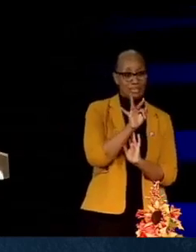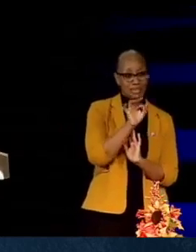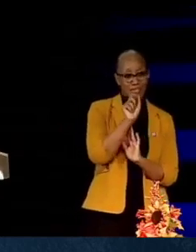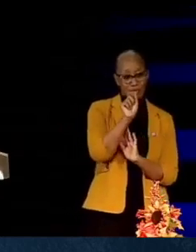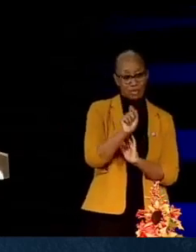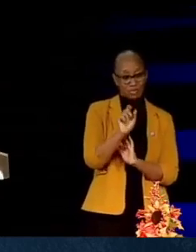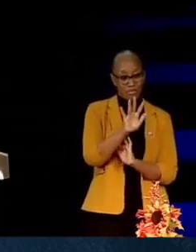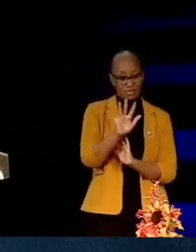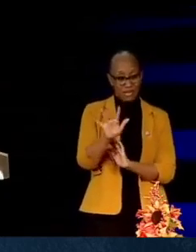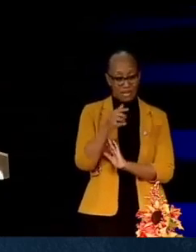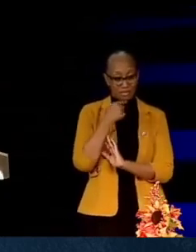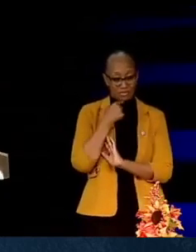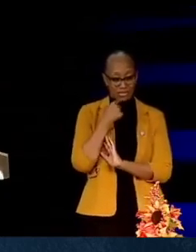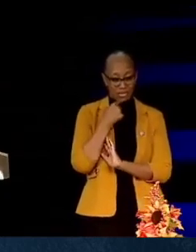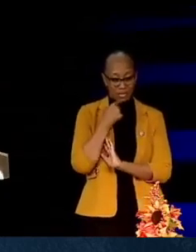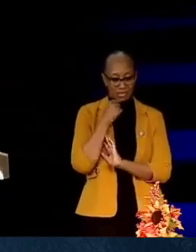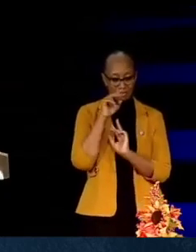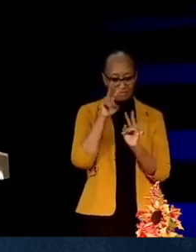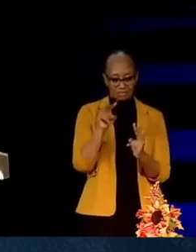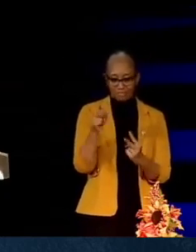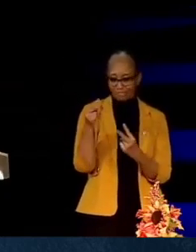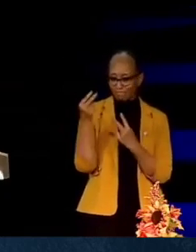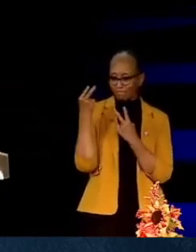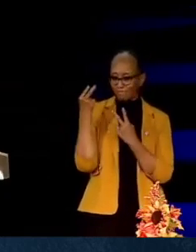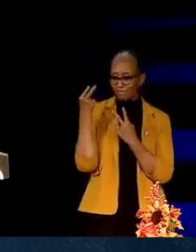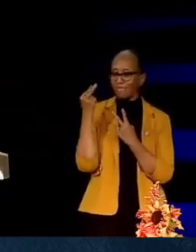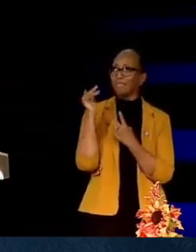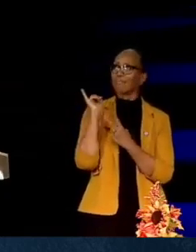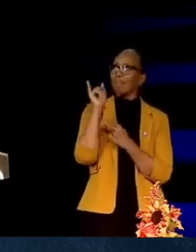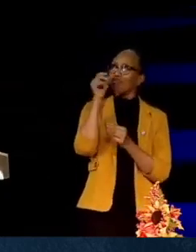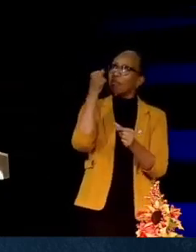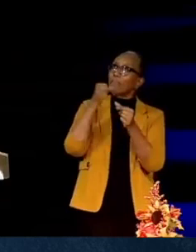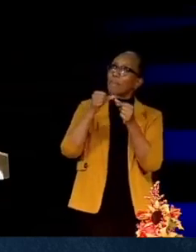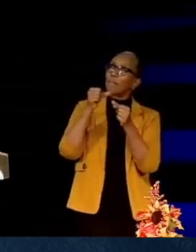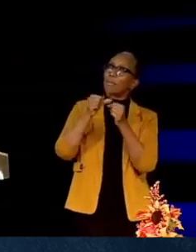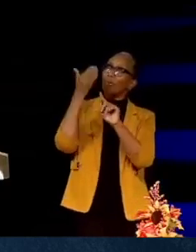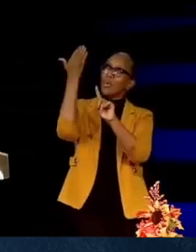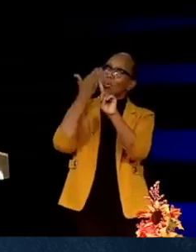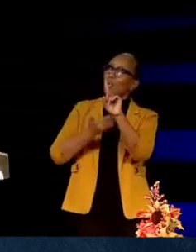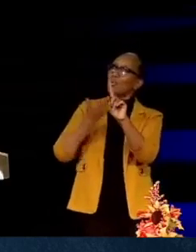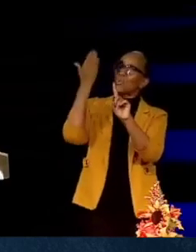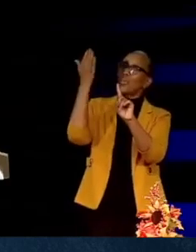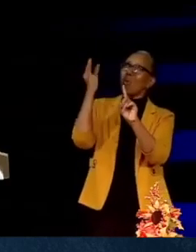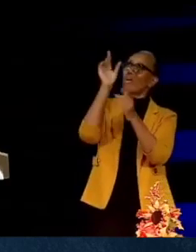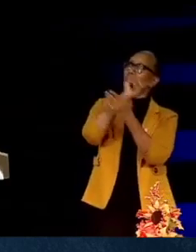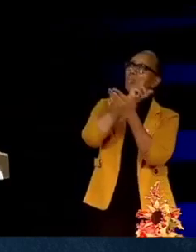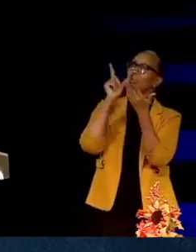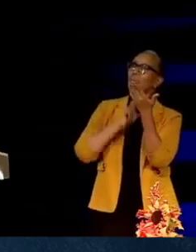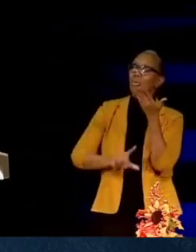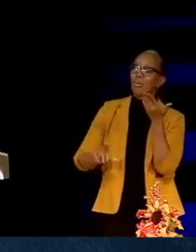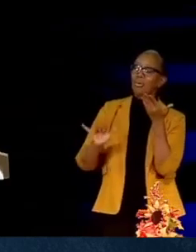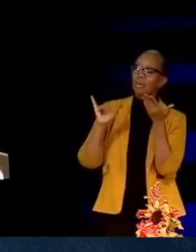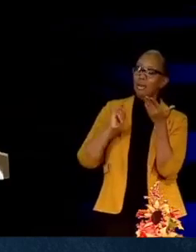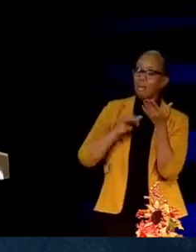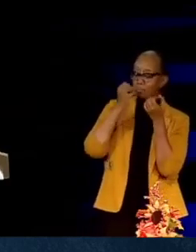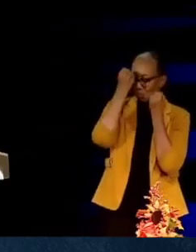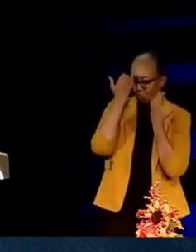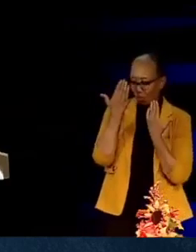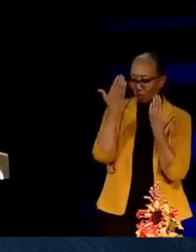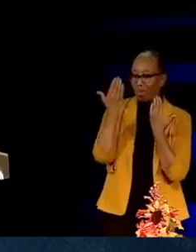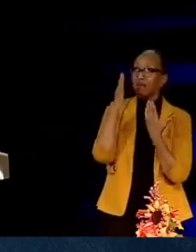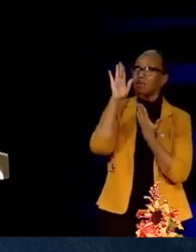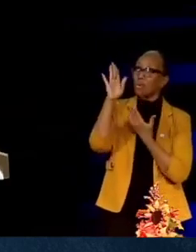119:55 says, "I reflect at night on who you are, O Lord. Therefore, I obey